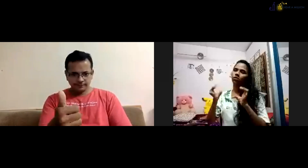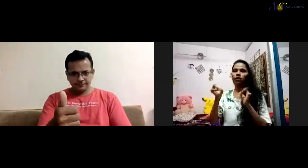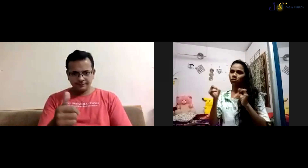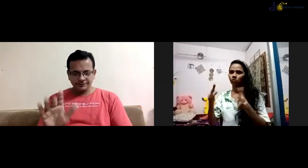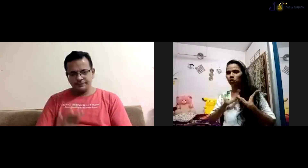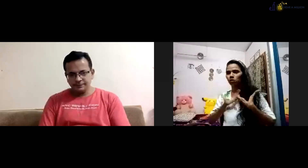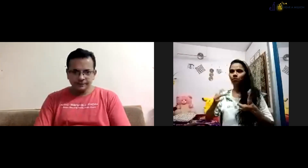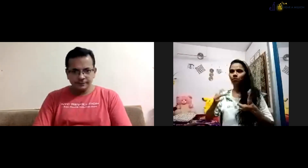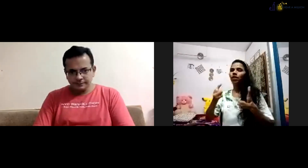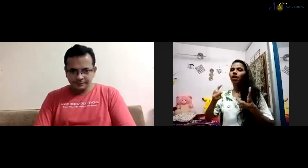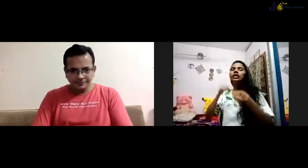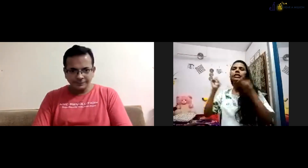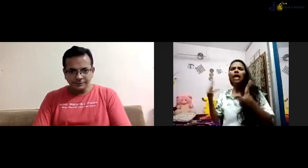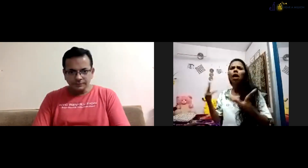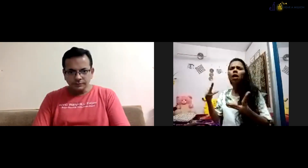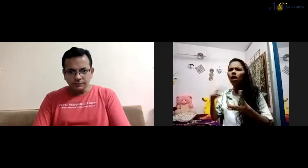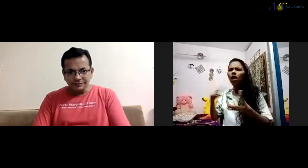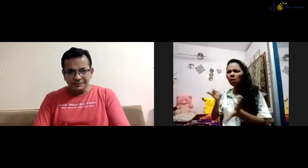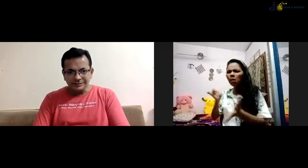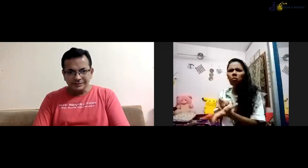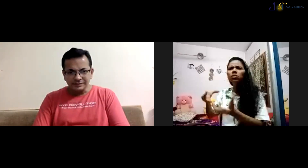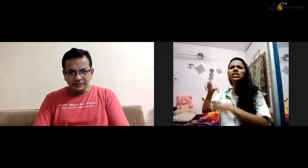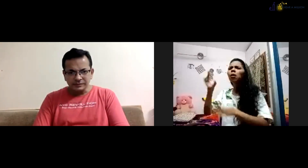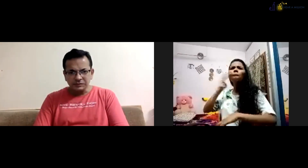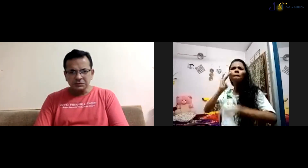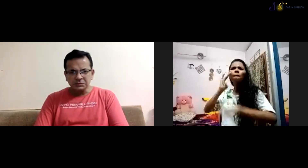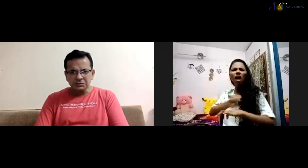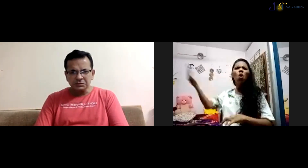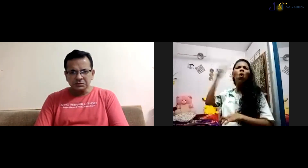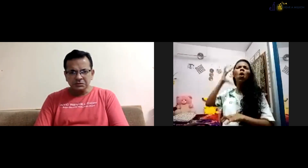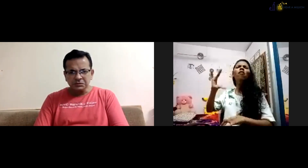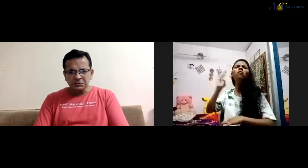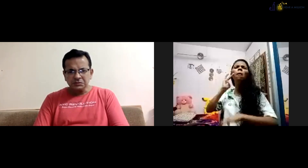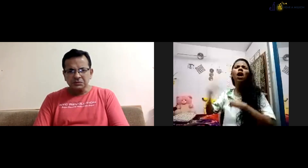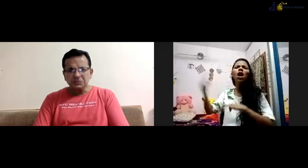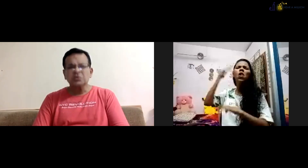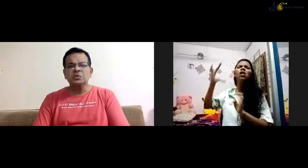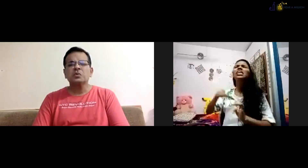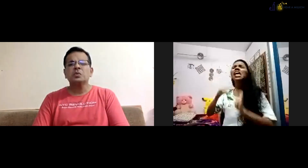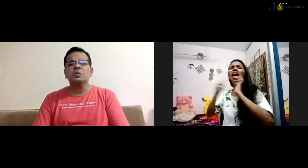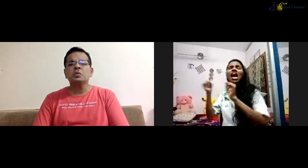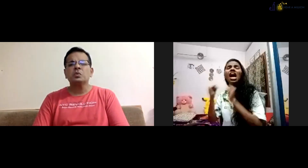Okay, just try to sign it slow so that people could get it.